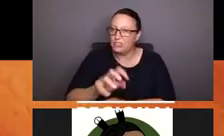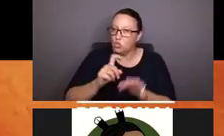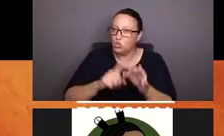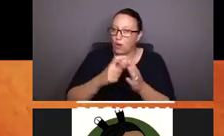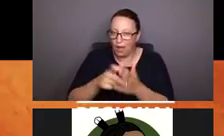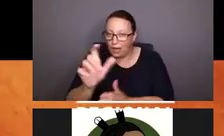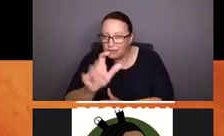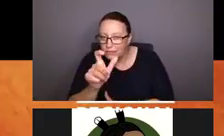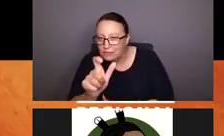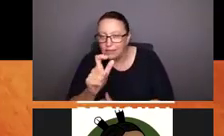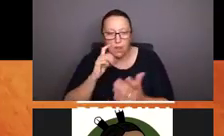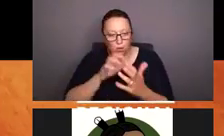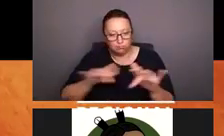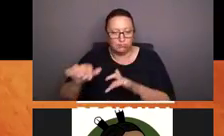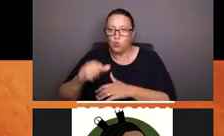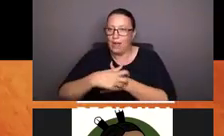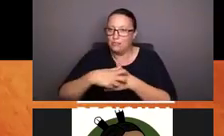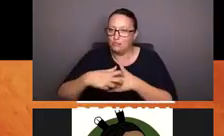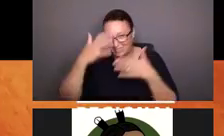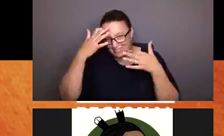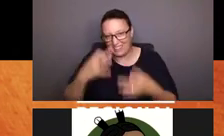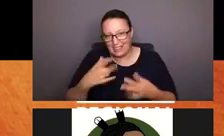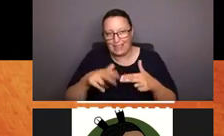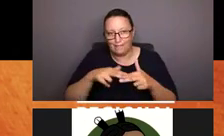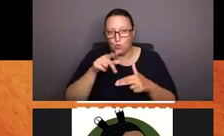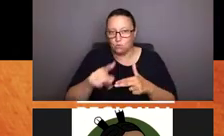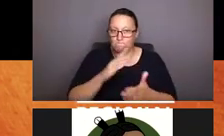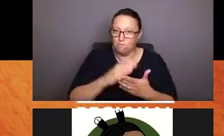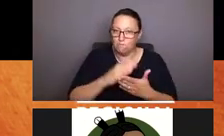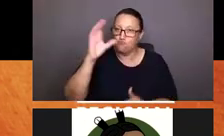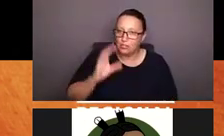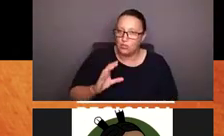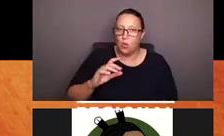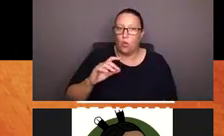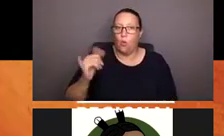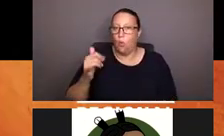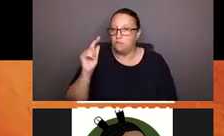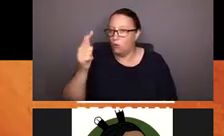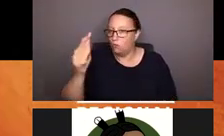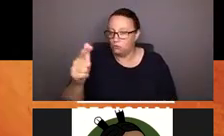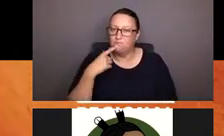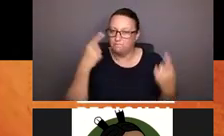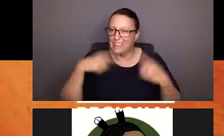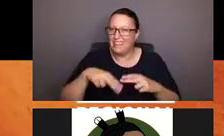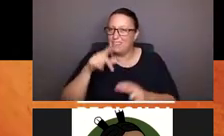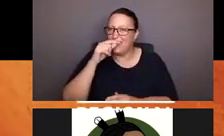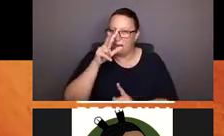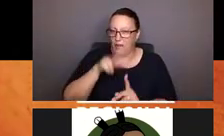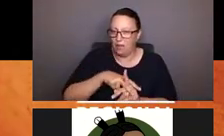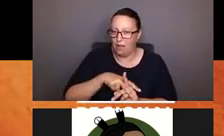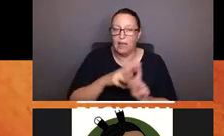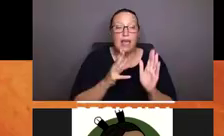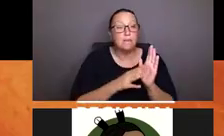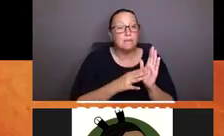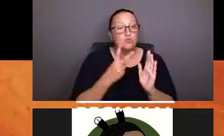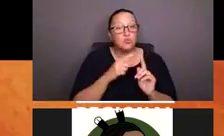and enter your primary address to determine if you are eligible for the program. Any location code from MM2 to